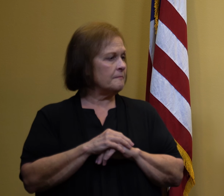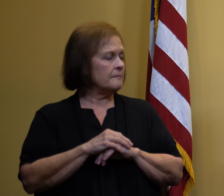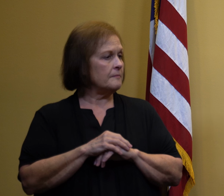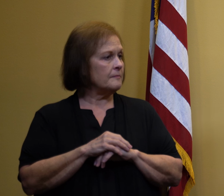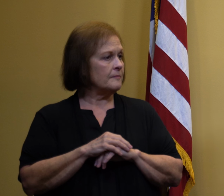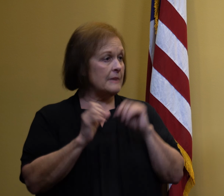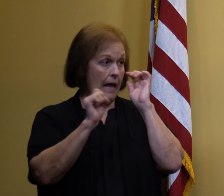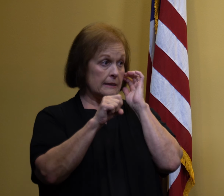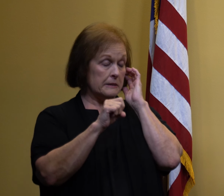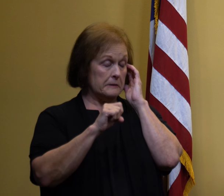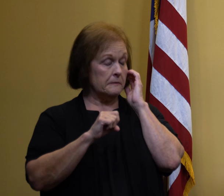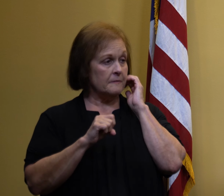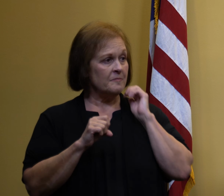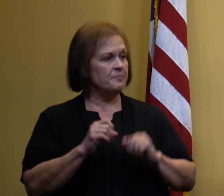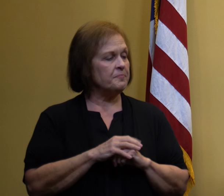Yes.